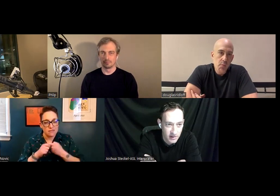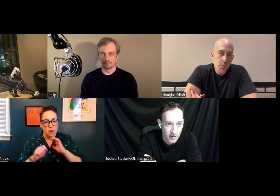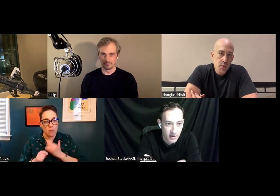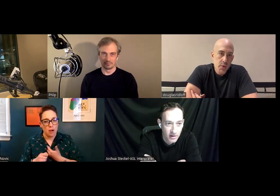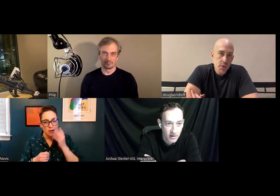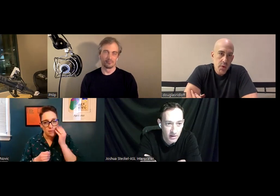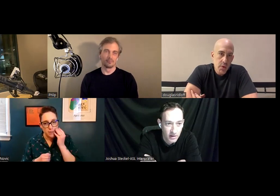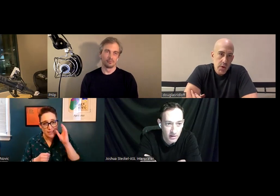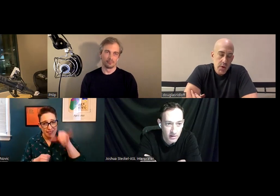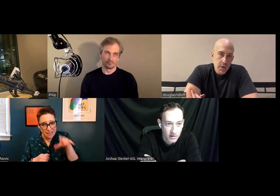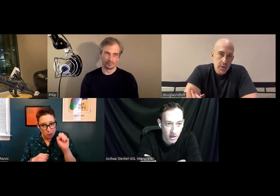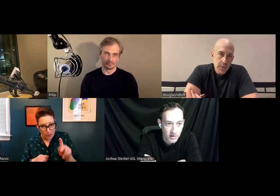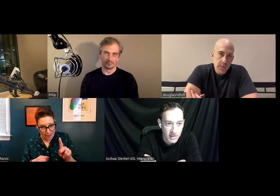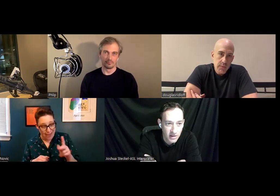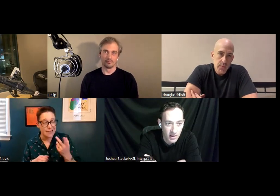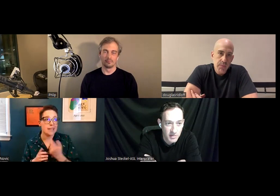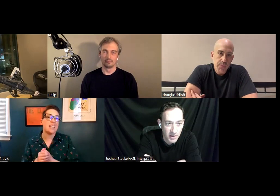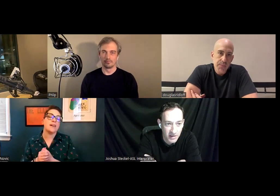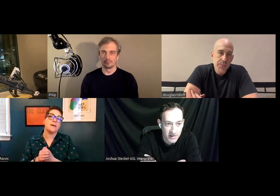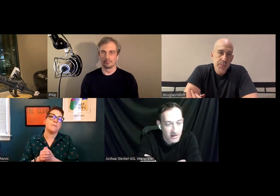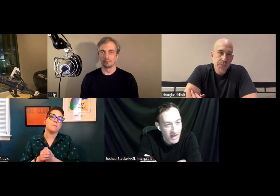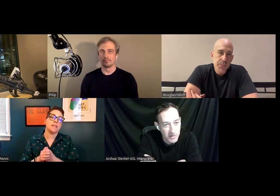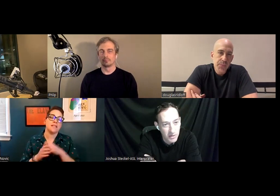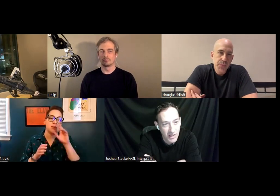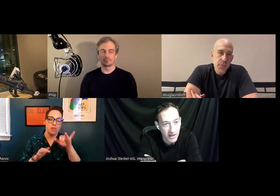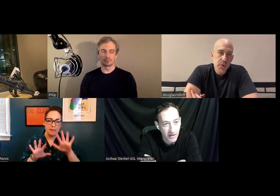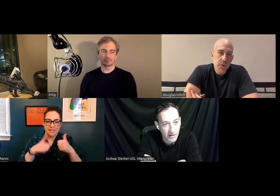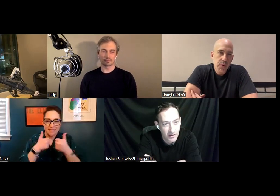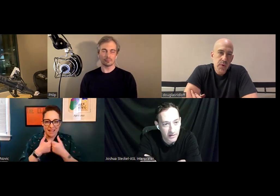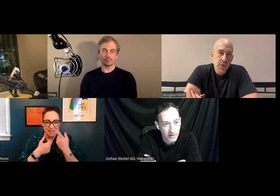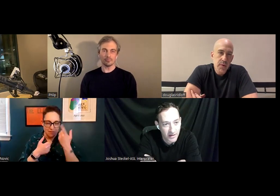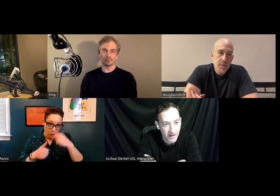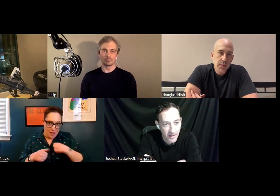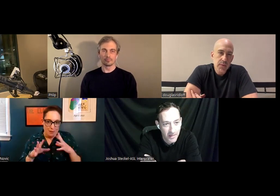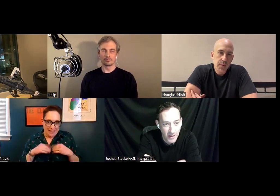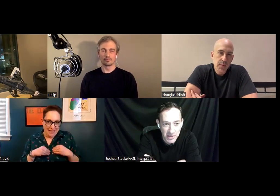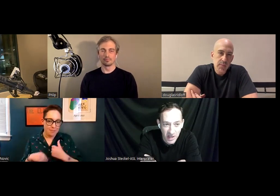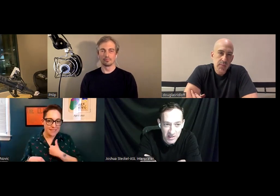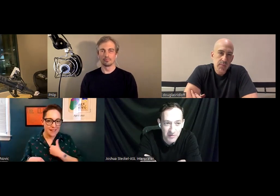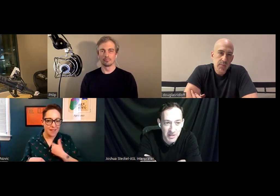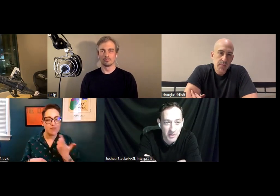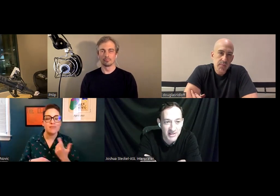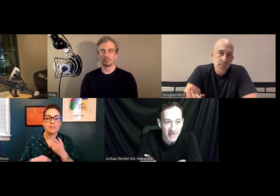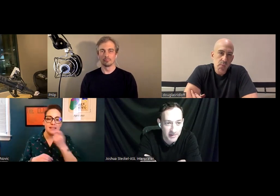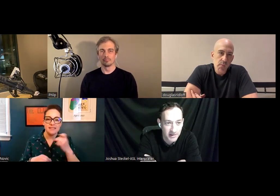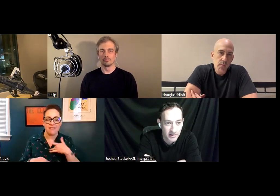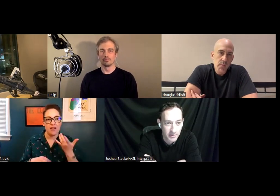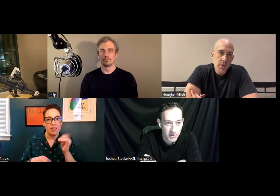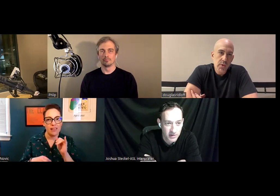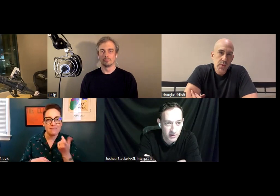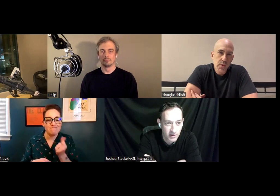context to understand our experience, and that was okay. That was challenging for me to